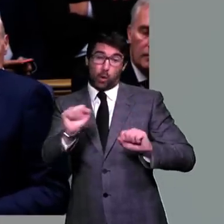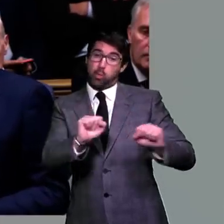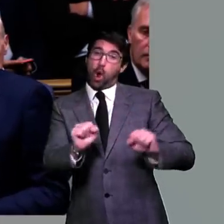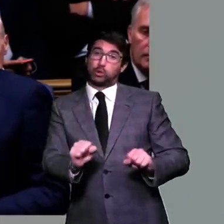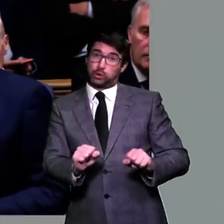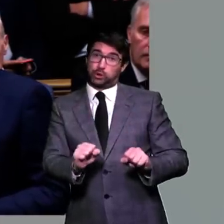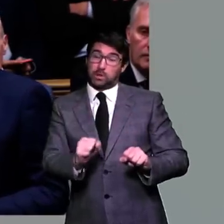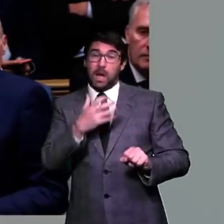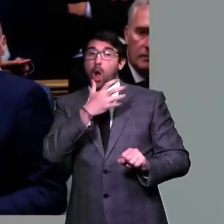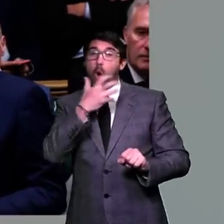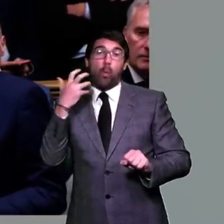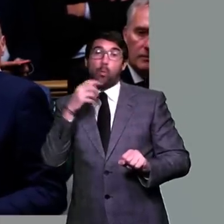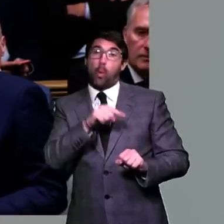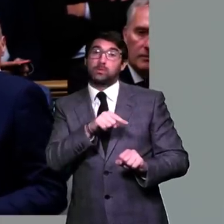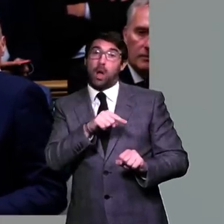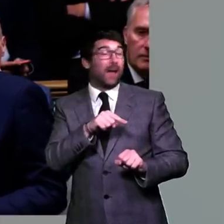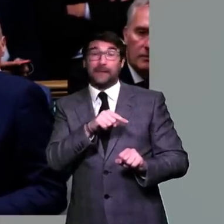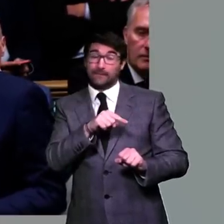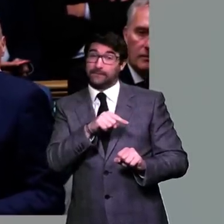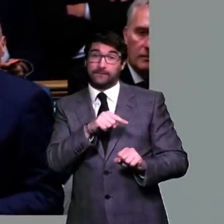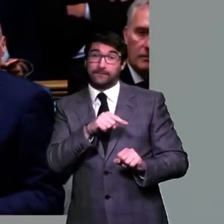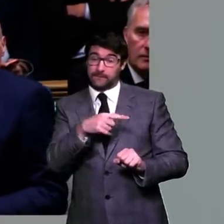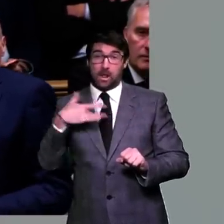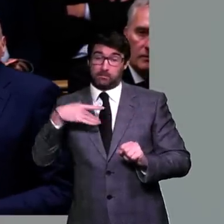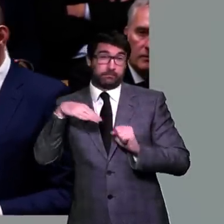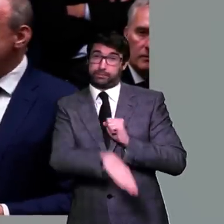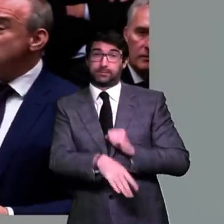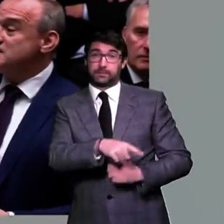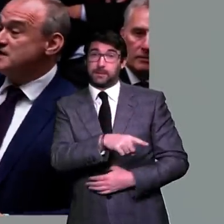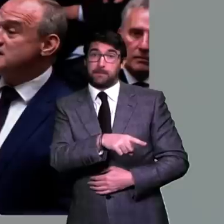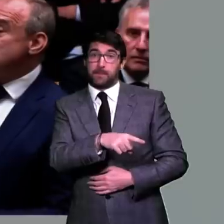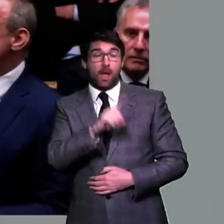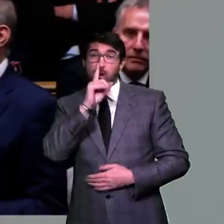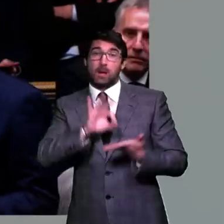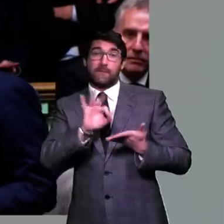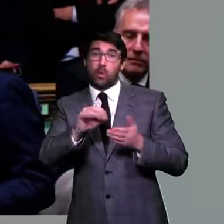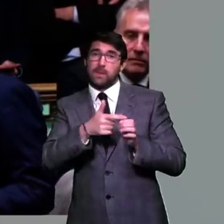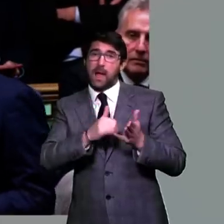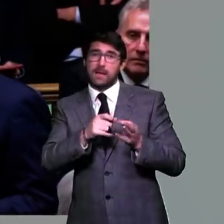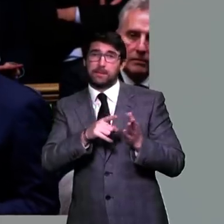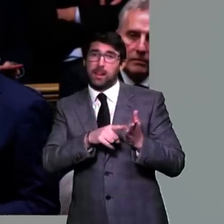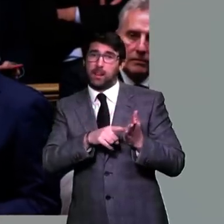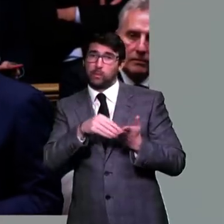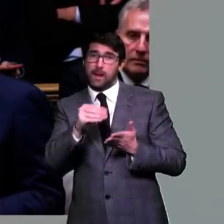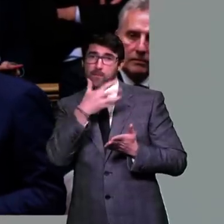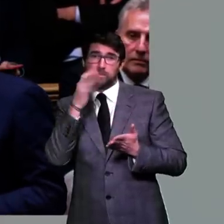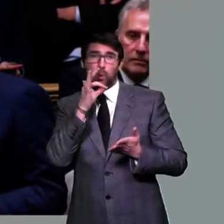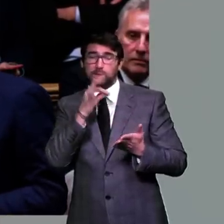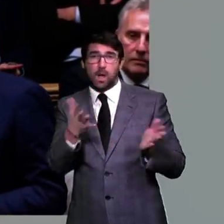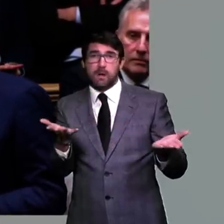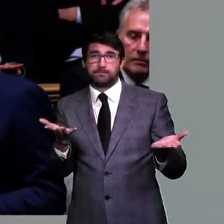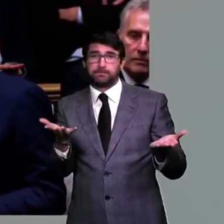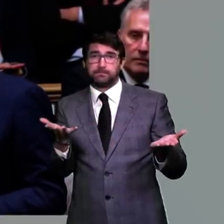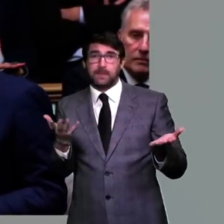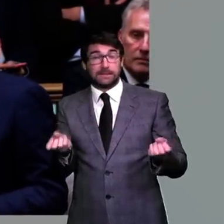currently at max budget? Vulnerable people and carers are struggling enough already in this cost of living crisis, Mr. Speaker.